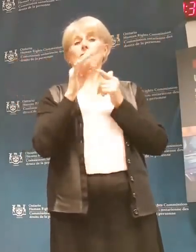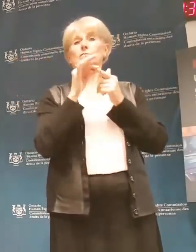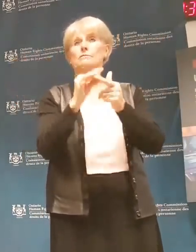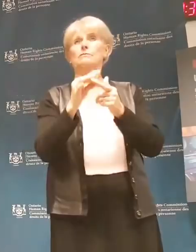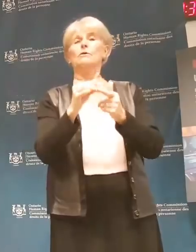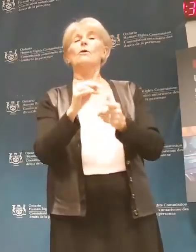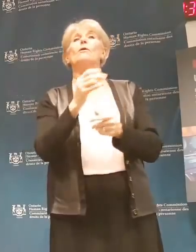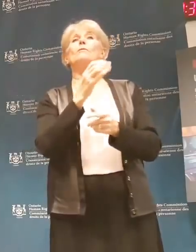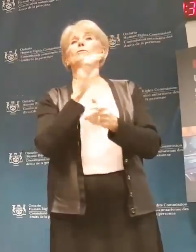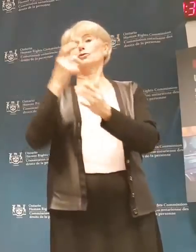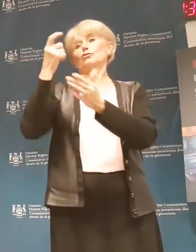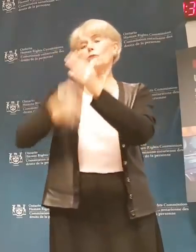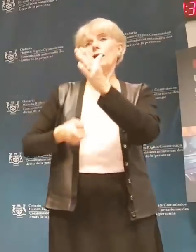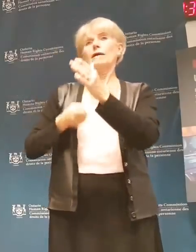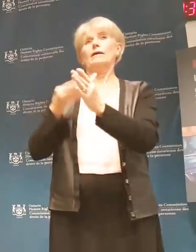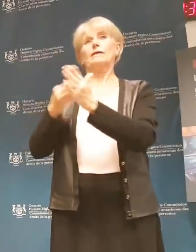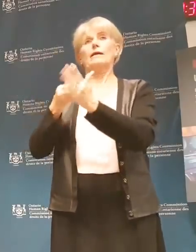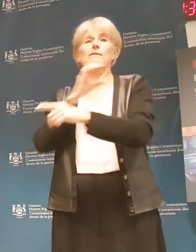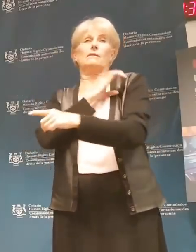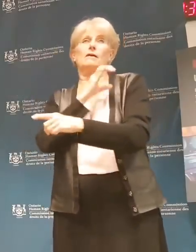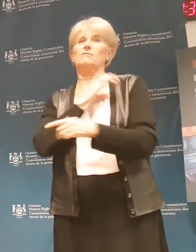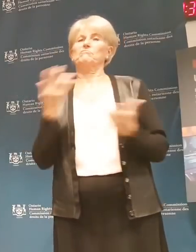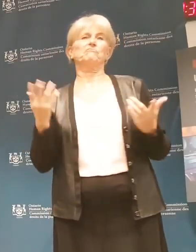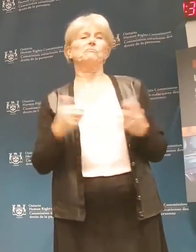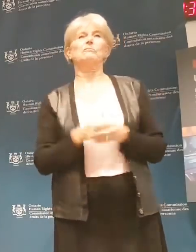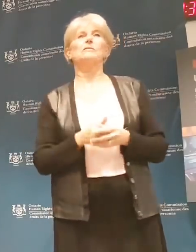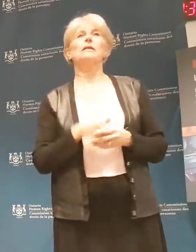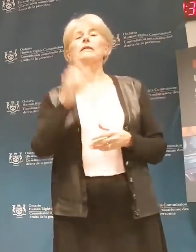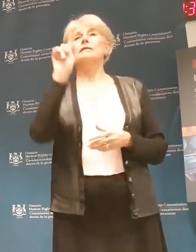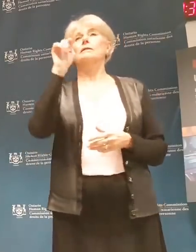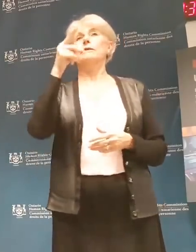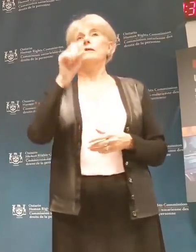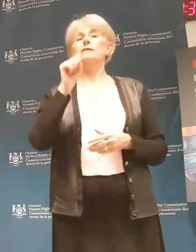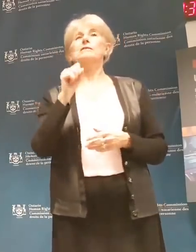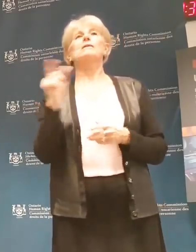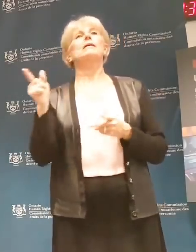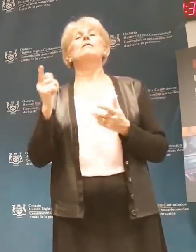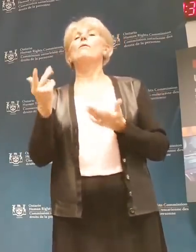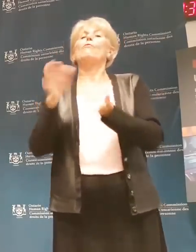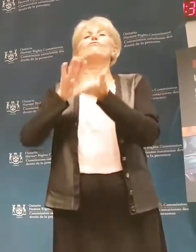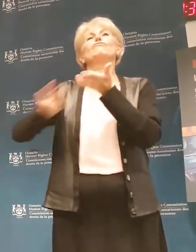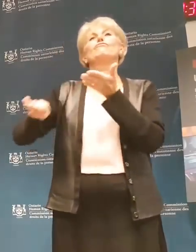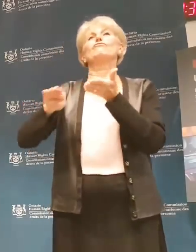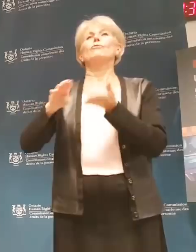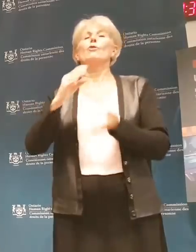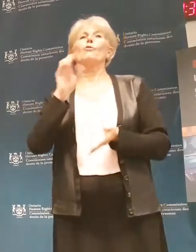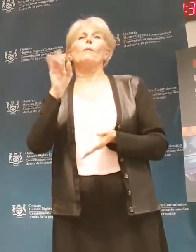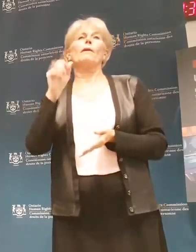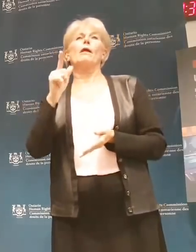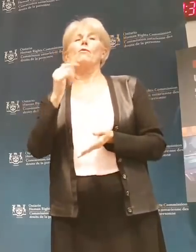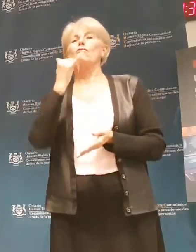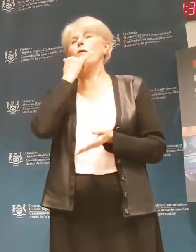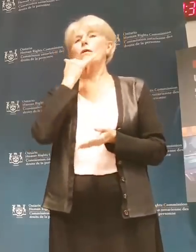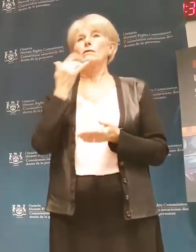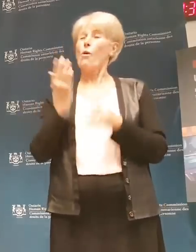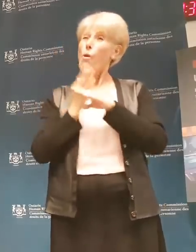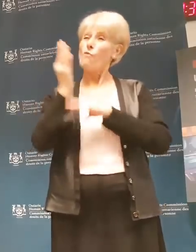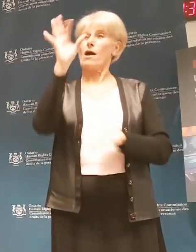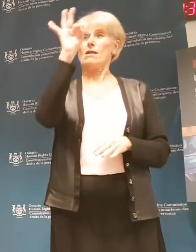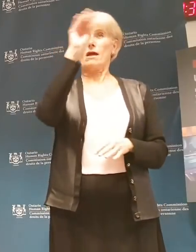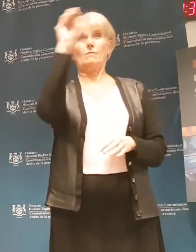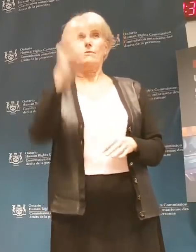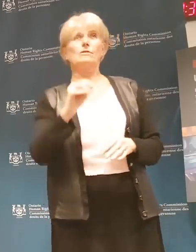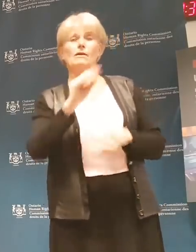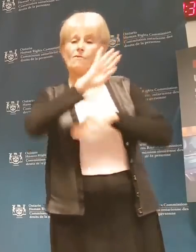in criminal charges against the officers. TPS officers were cleared of criminal wrongdoing in over